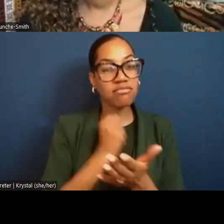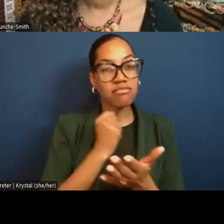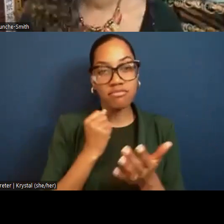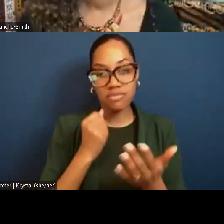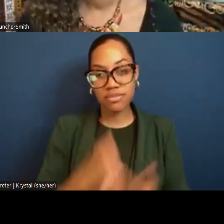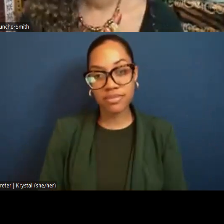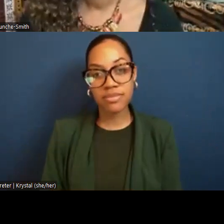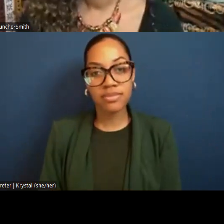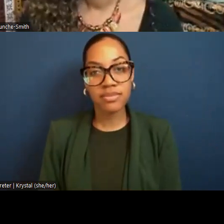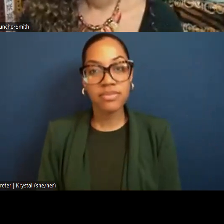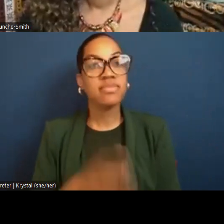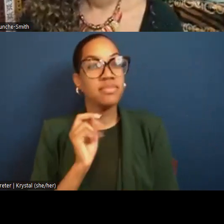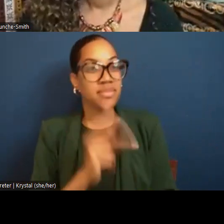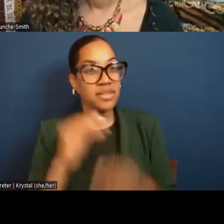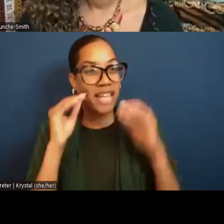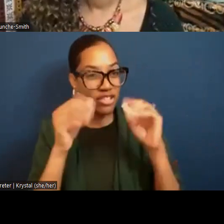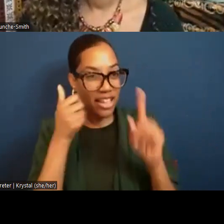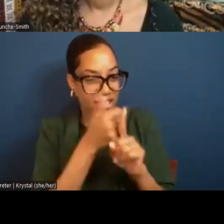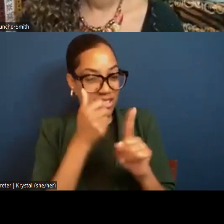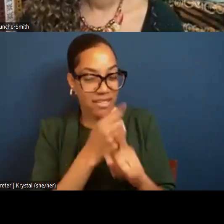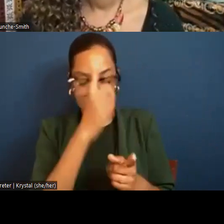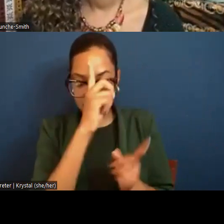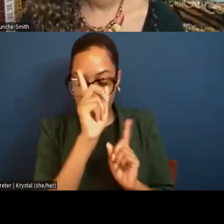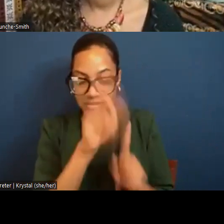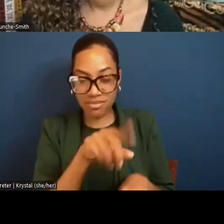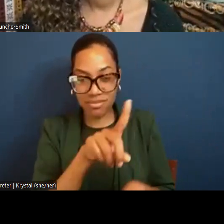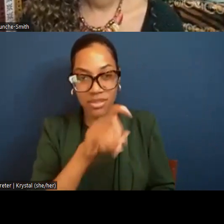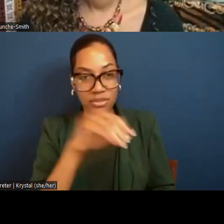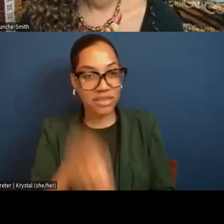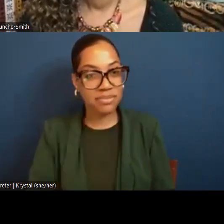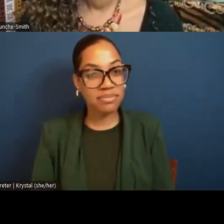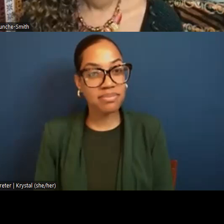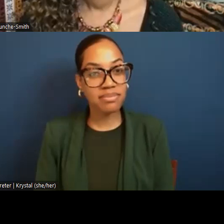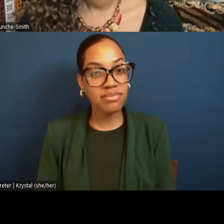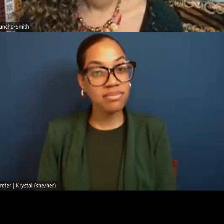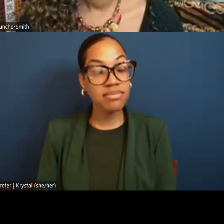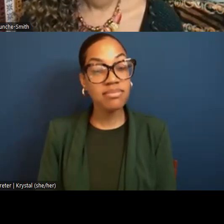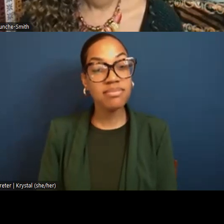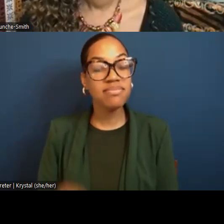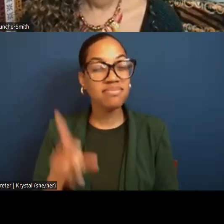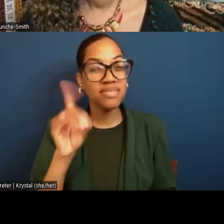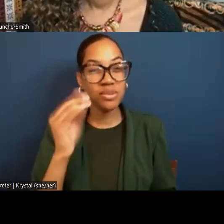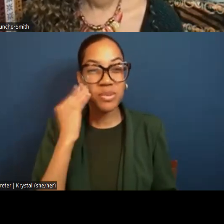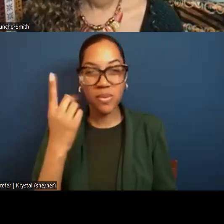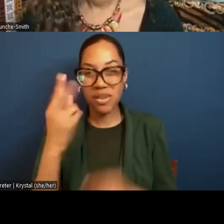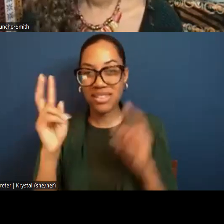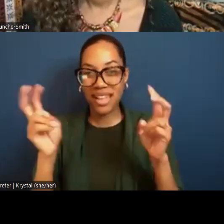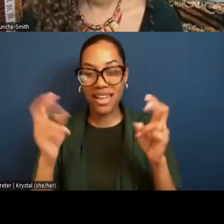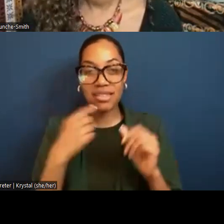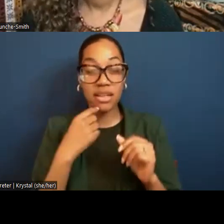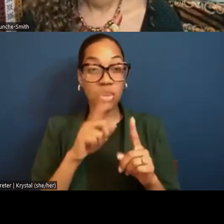Okay, so we got educate yourself. I totally agree with that. There's a saying that when we know better, we do better.